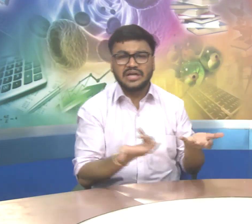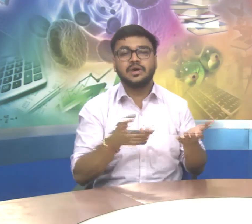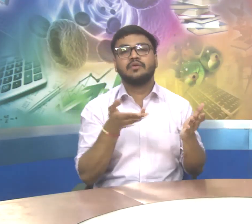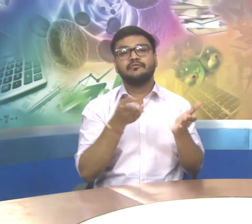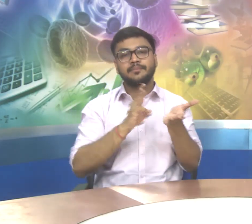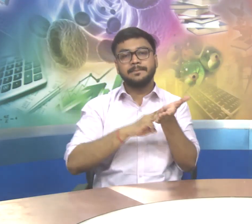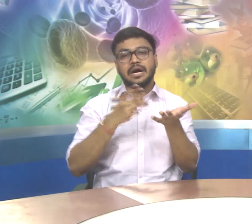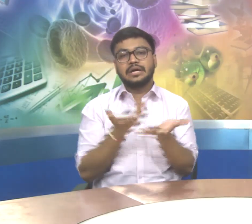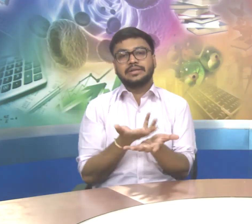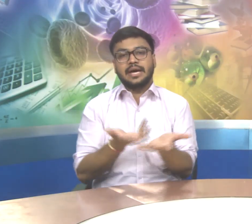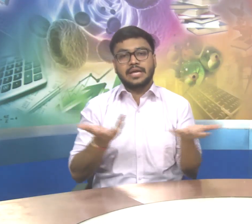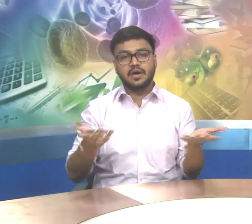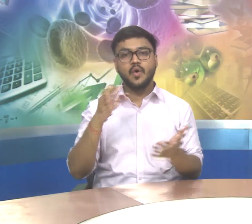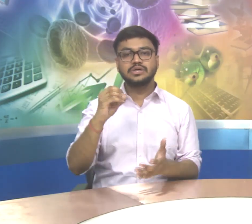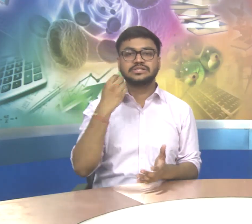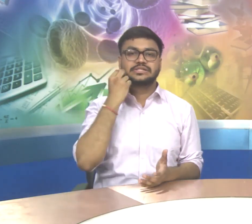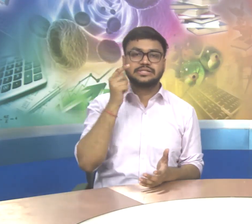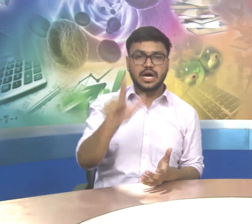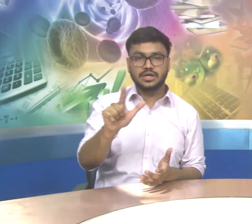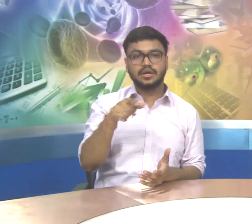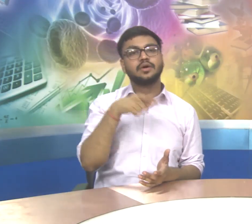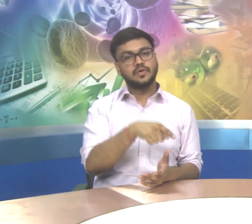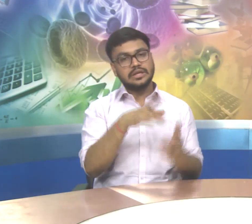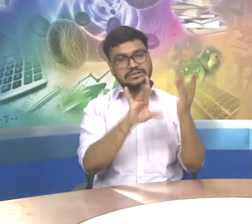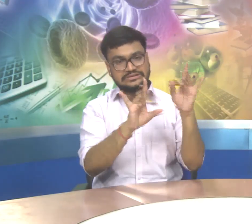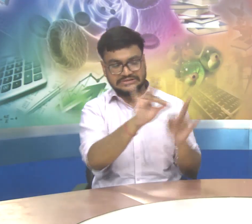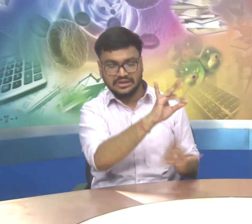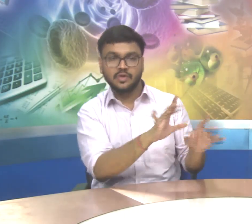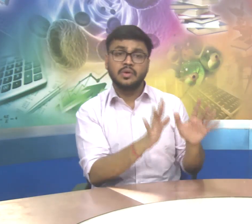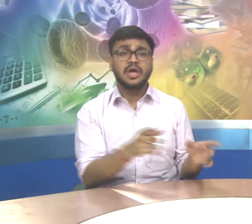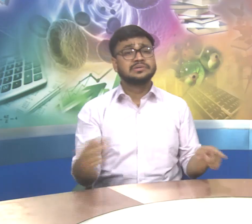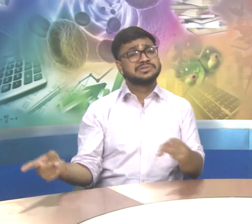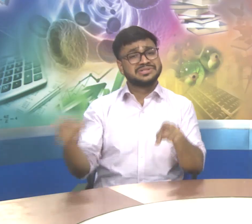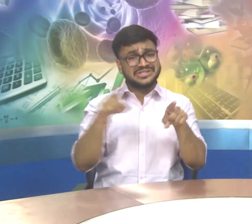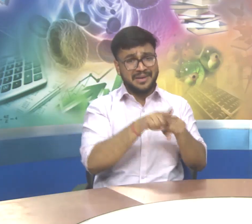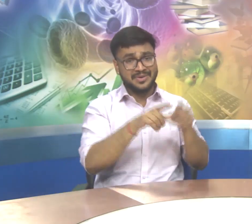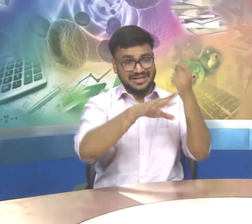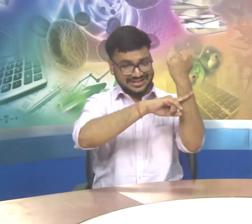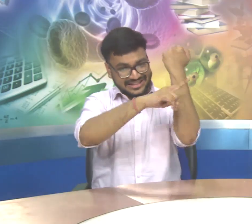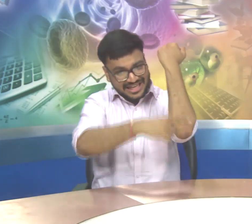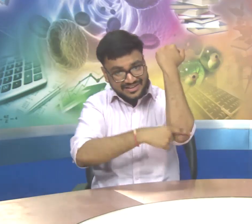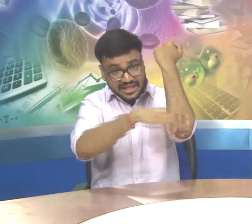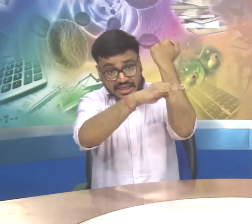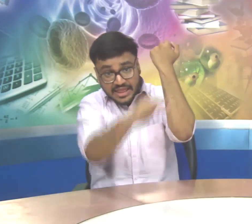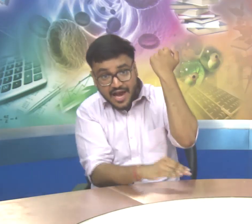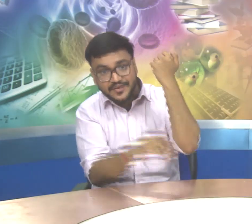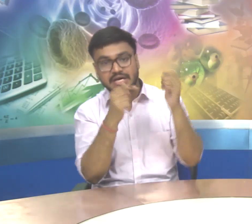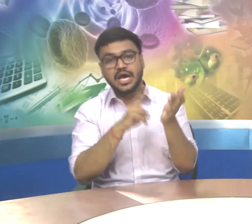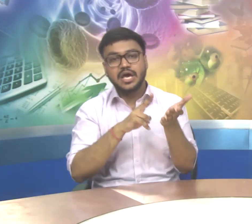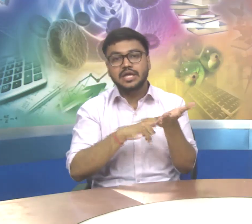Petroleum is also called mineral oil. Like petroleum, natural gas is